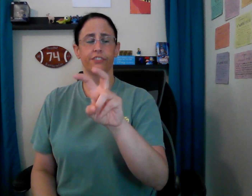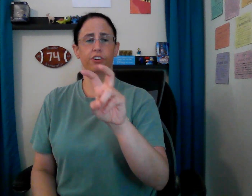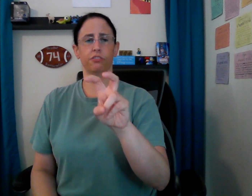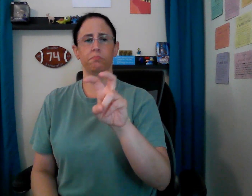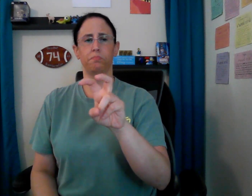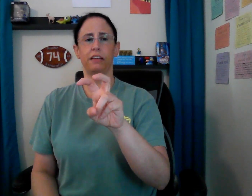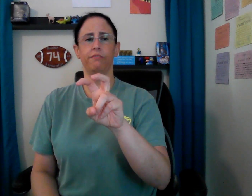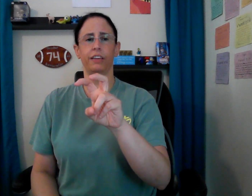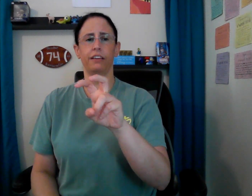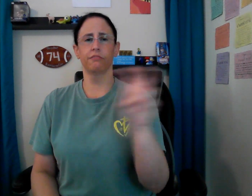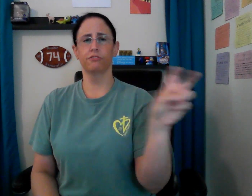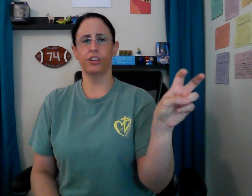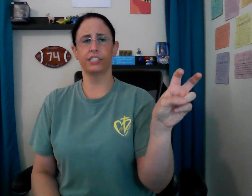Transfer, bent V, transfer.